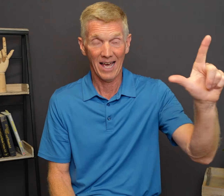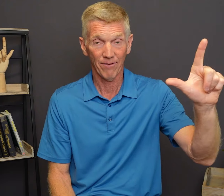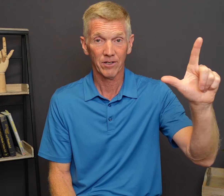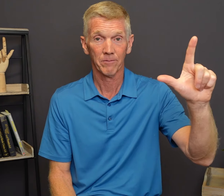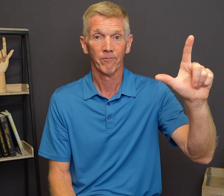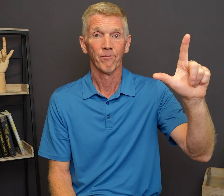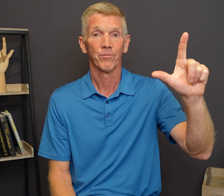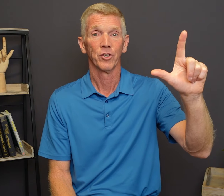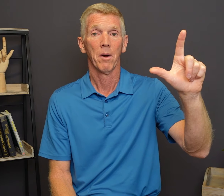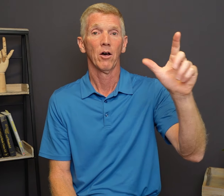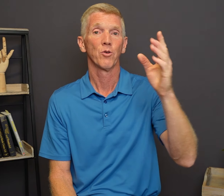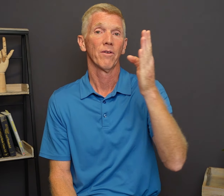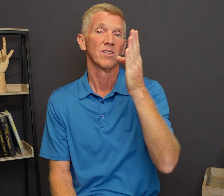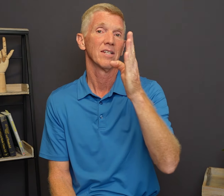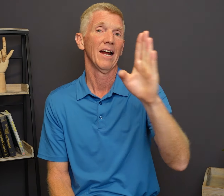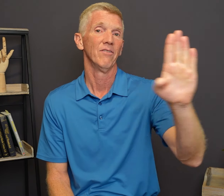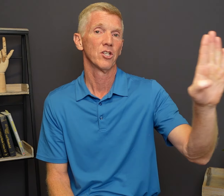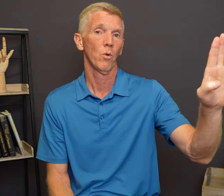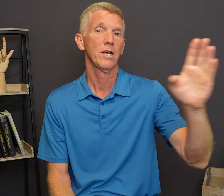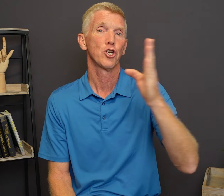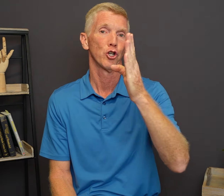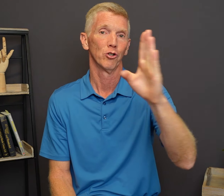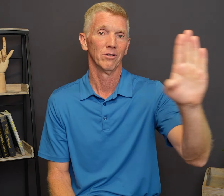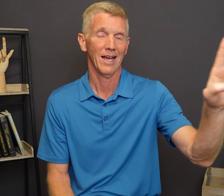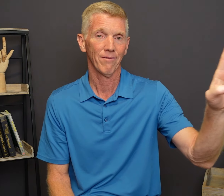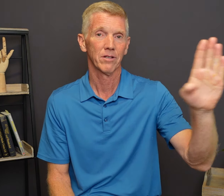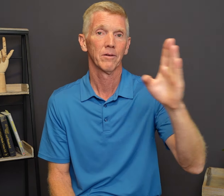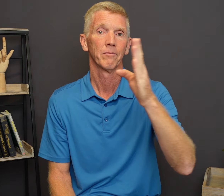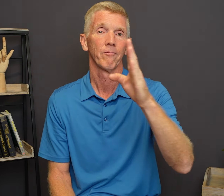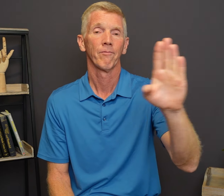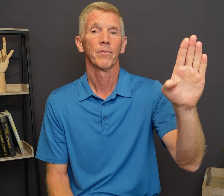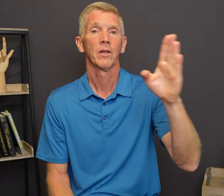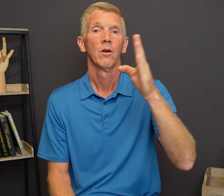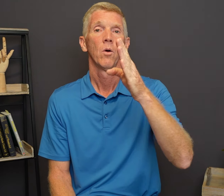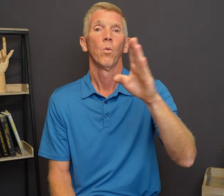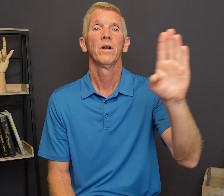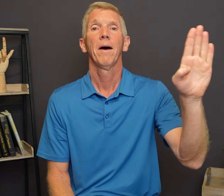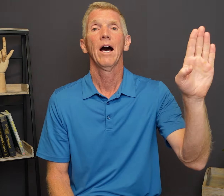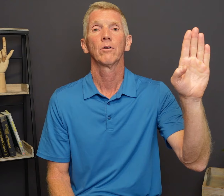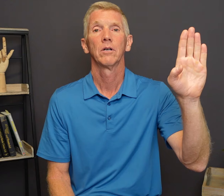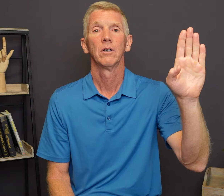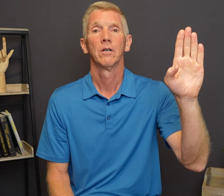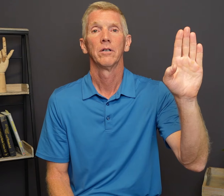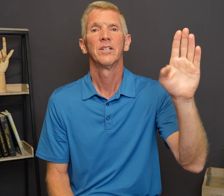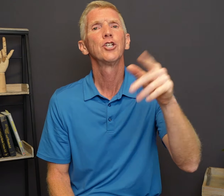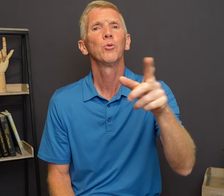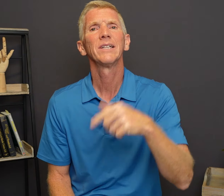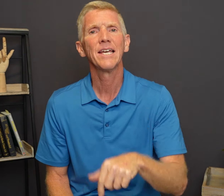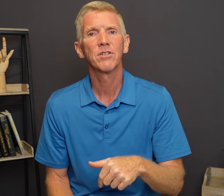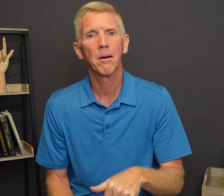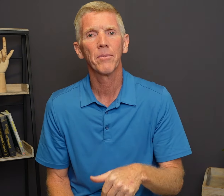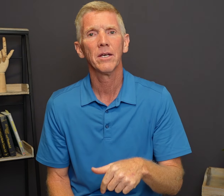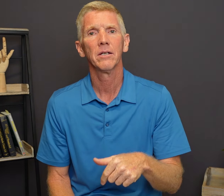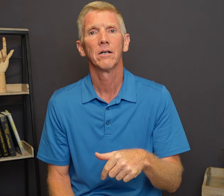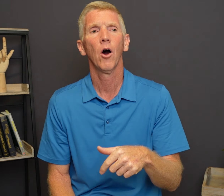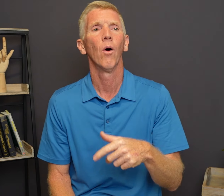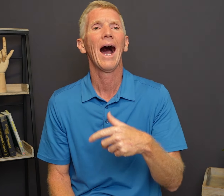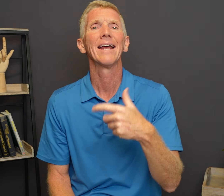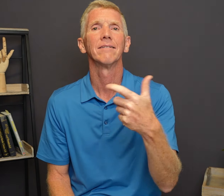left. You might also think of the sign this way, turn left. What about, did you leave something? Oh, I